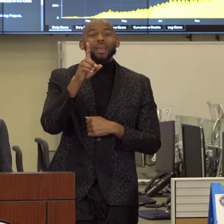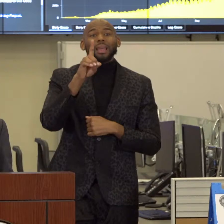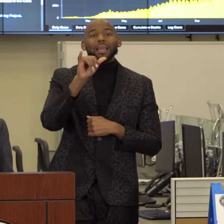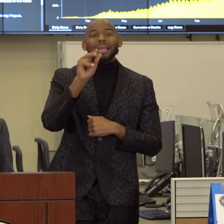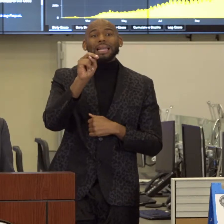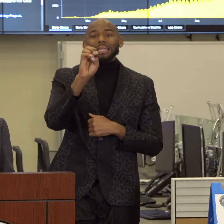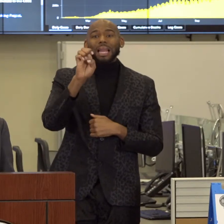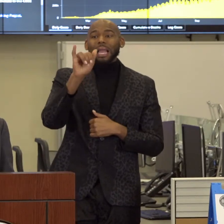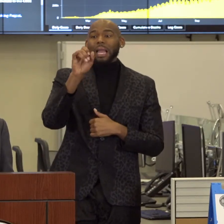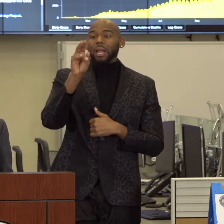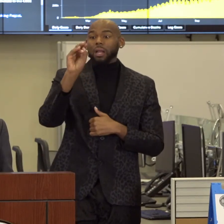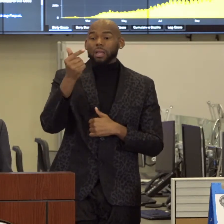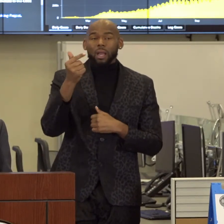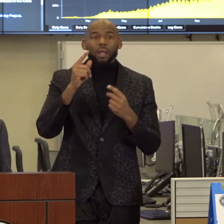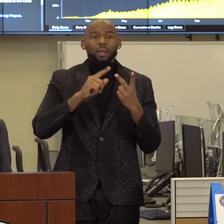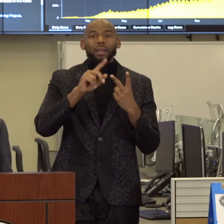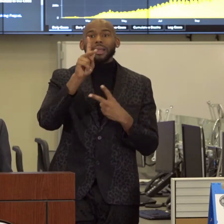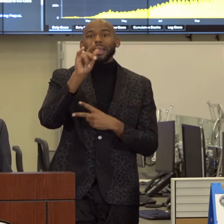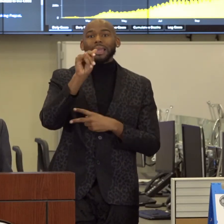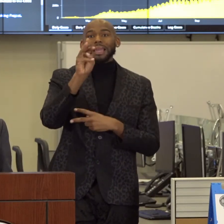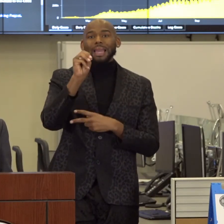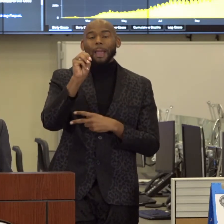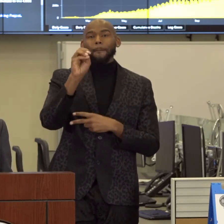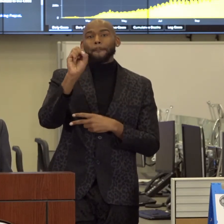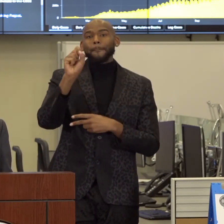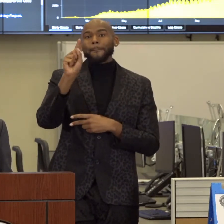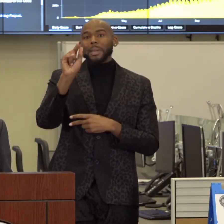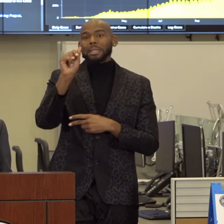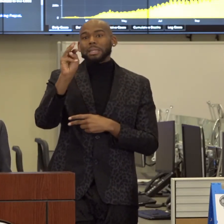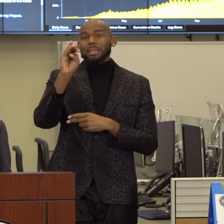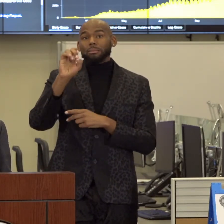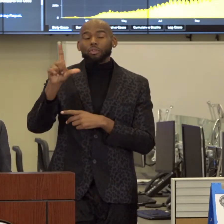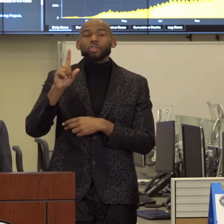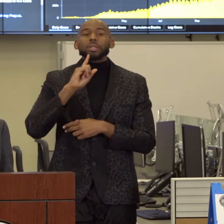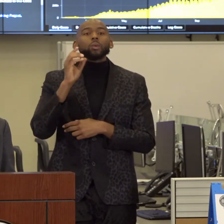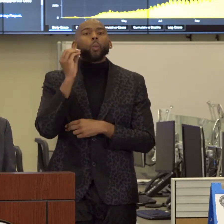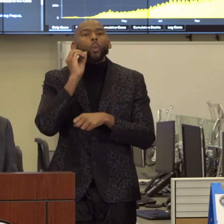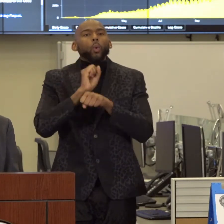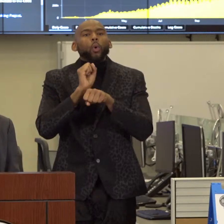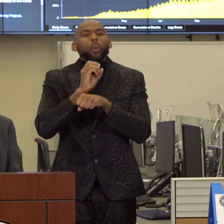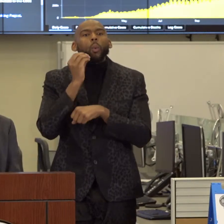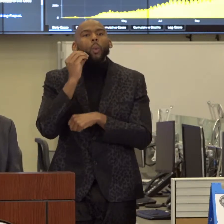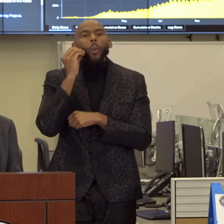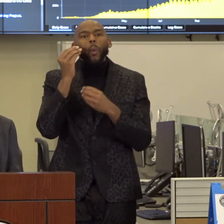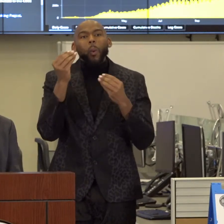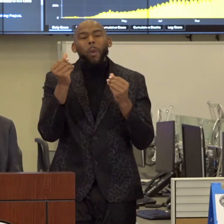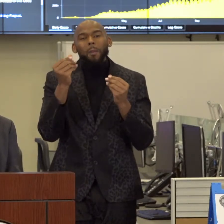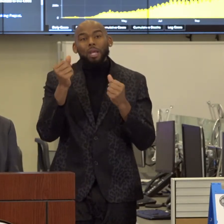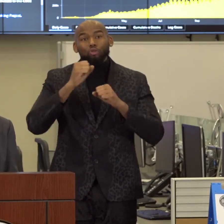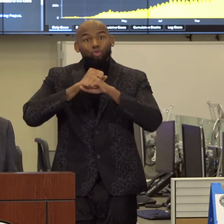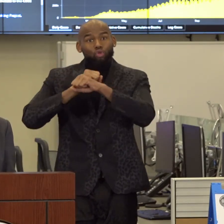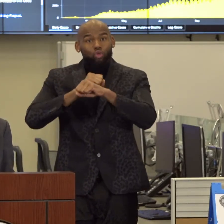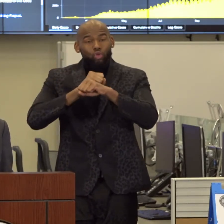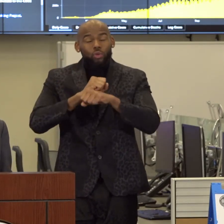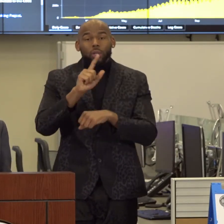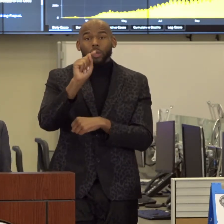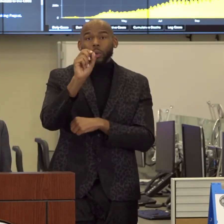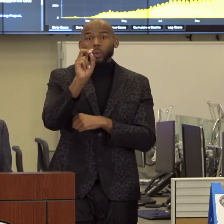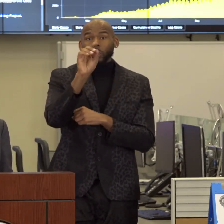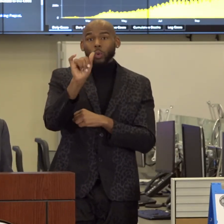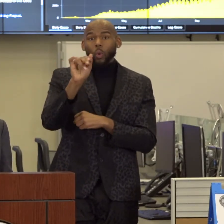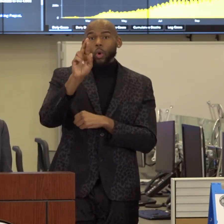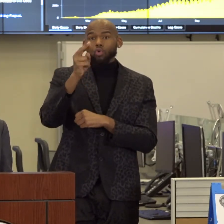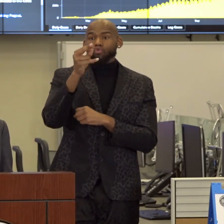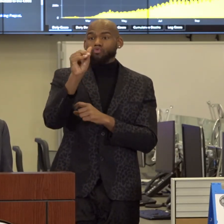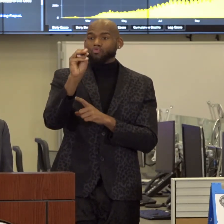Young, Kim Stenchum, Homeland Security Director Ronnie Gill, Tyrone Wells, Tony Grimes, and our